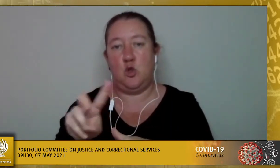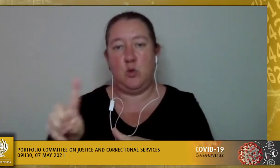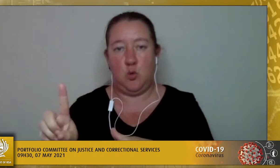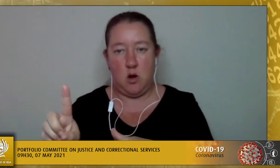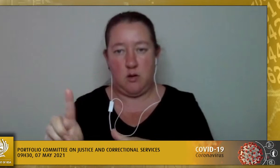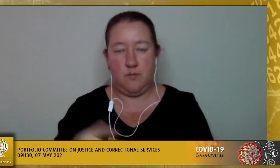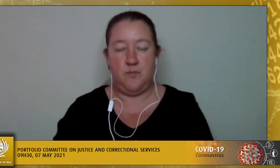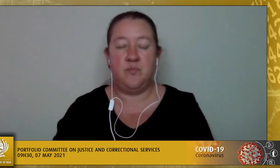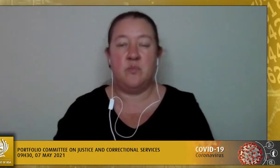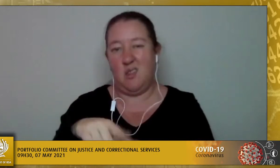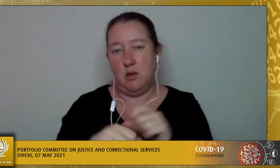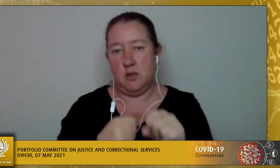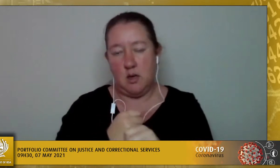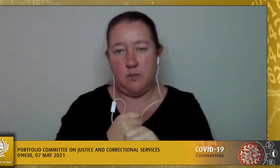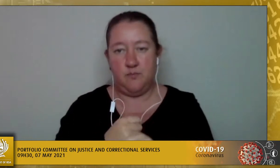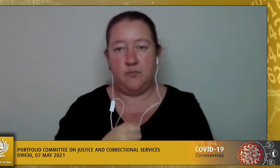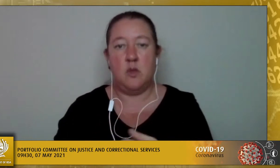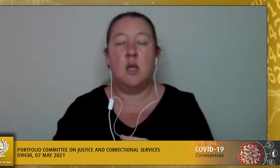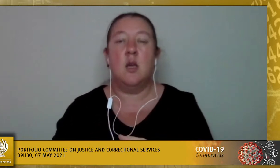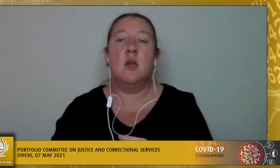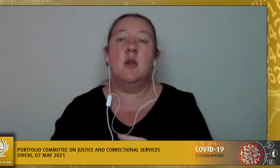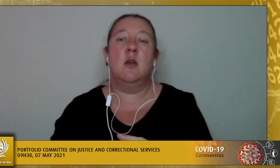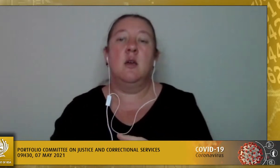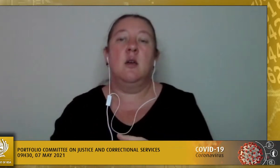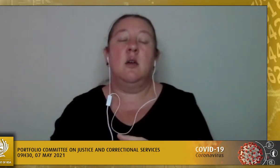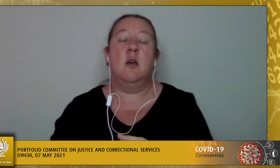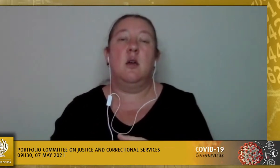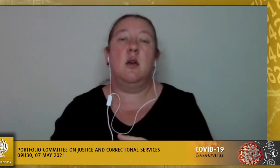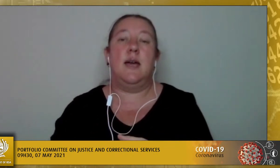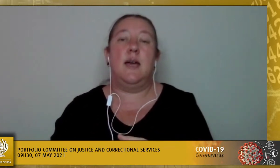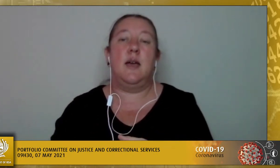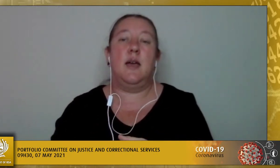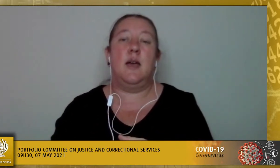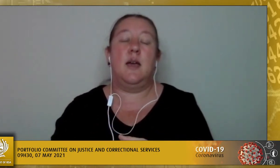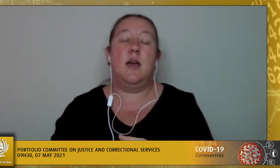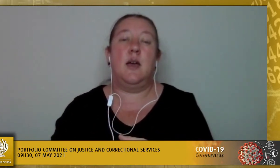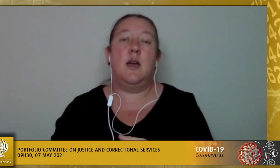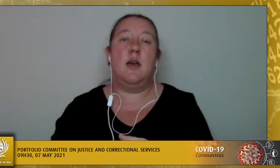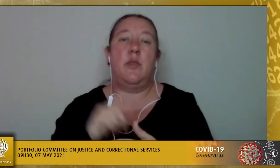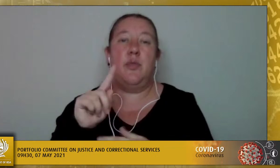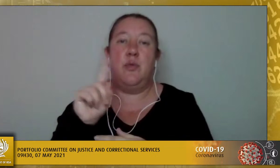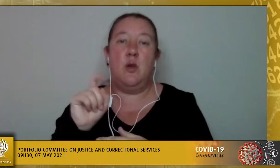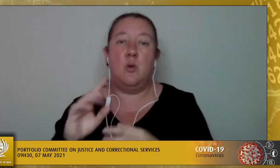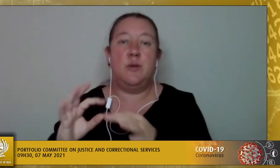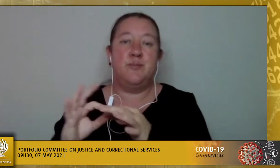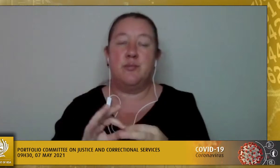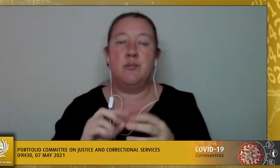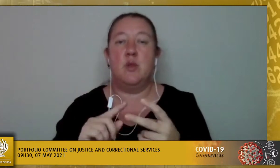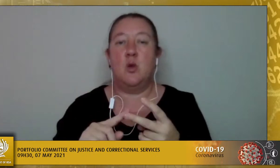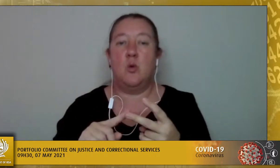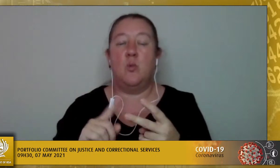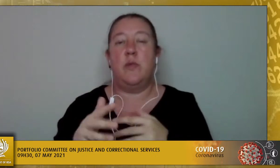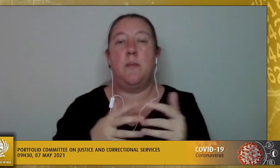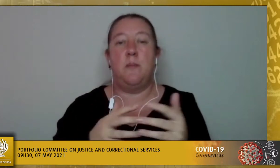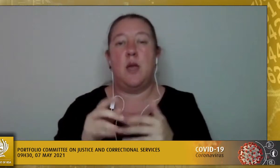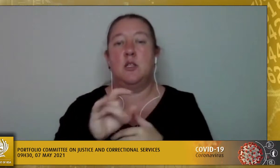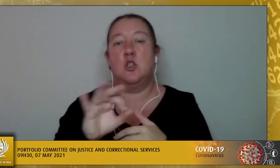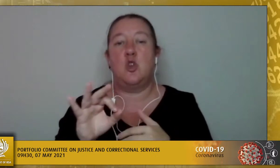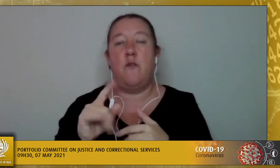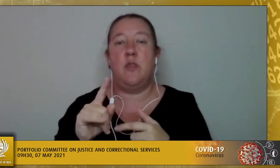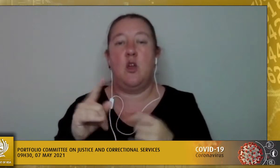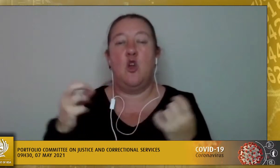year um in relation to the question dealing with the uh the matters of the of the